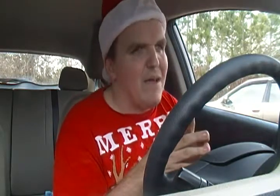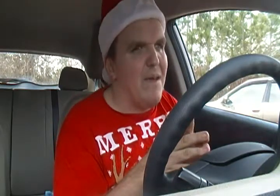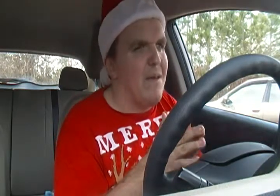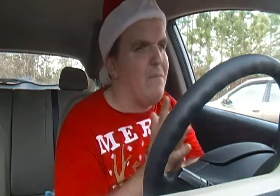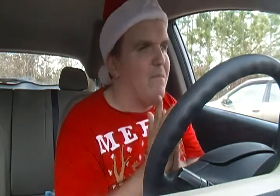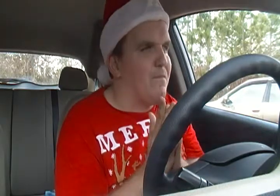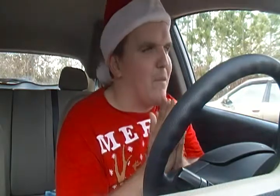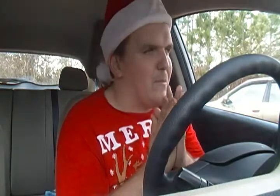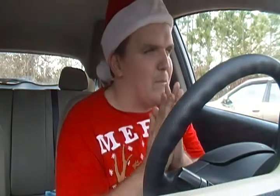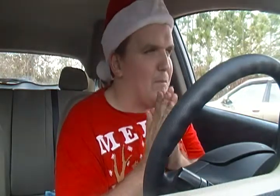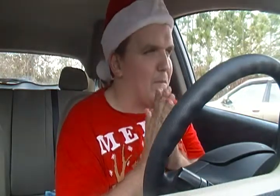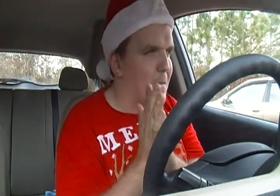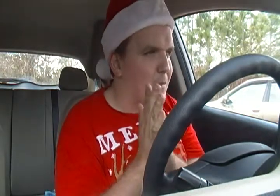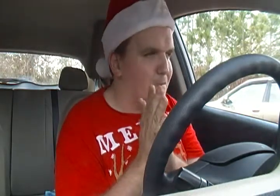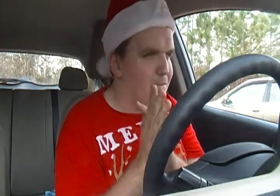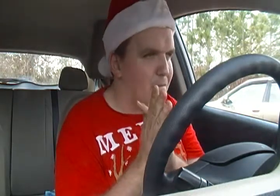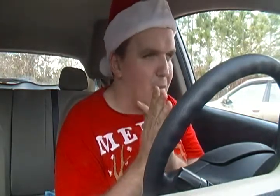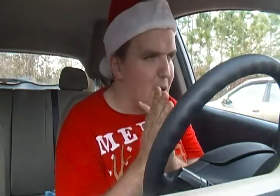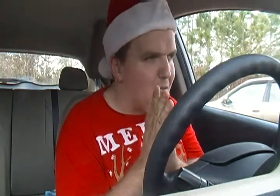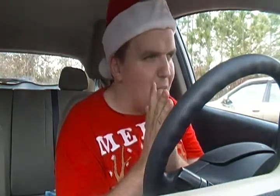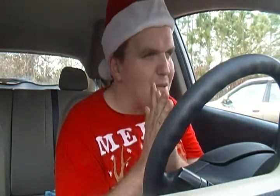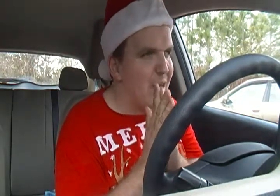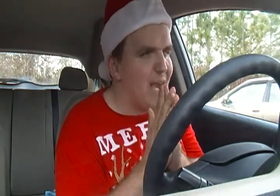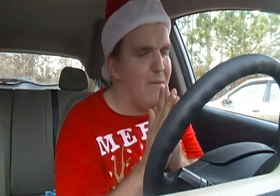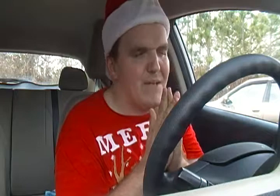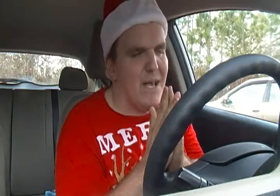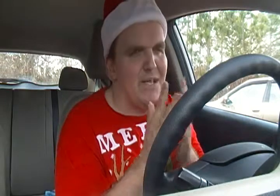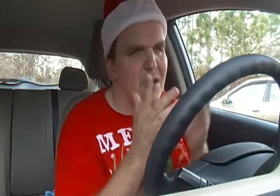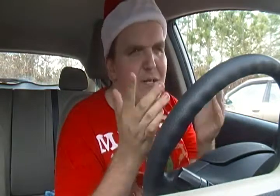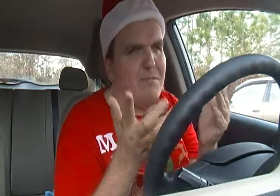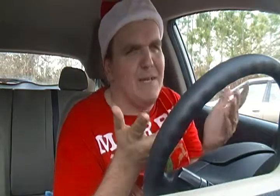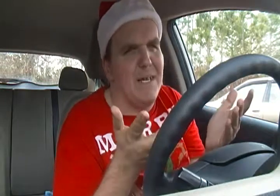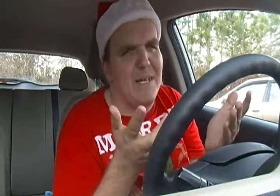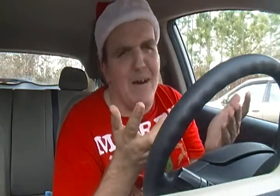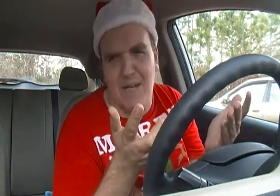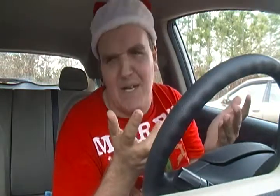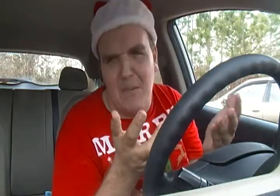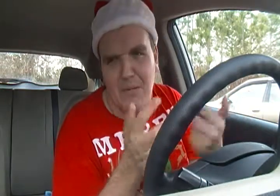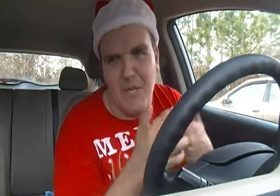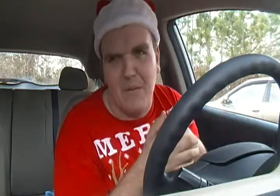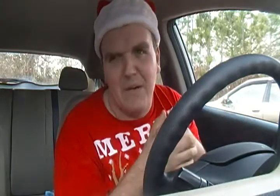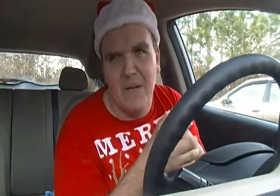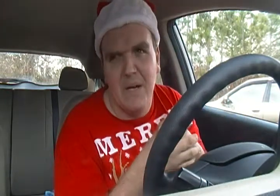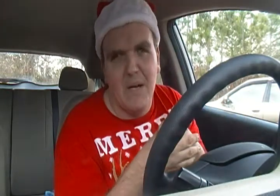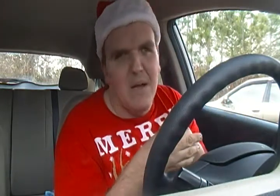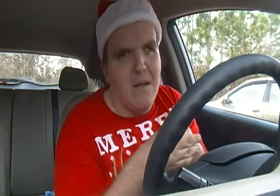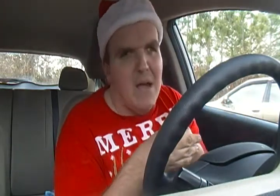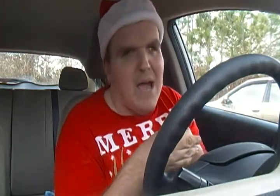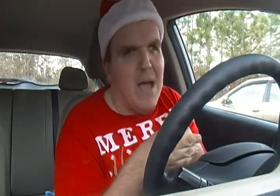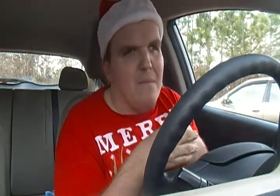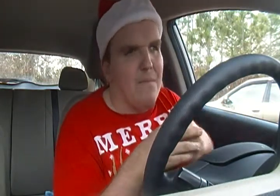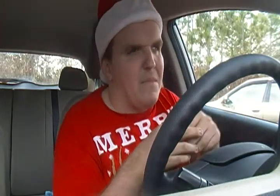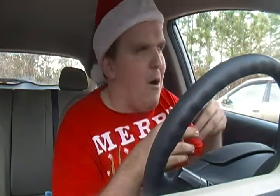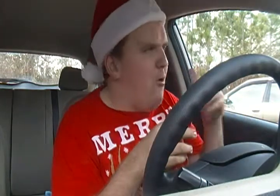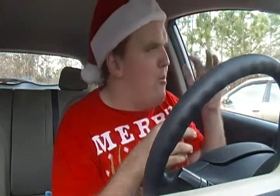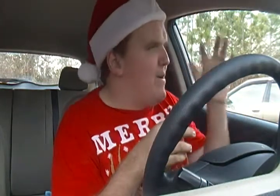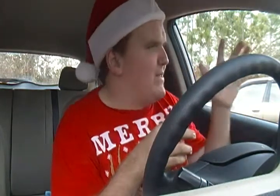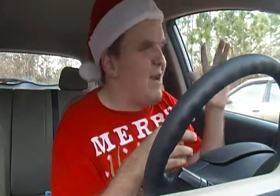and then ralphie's like i think i just thought you'd be getting tired of the same old stuff and the whole movie is